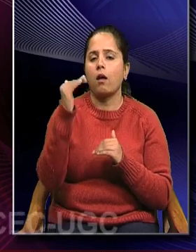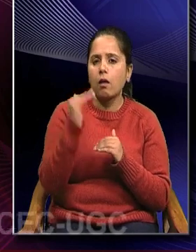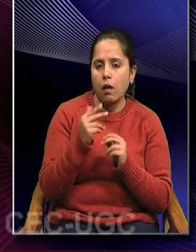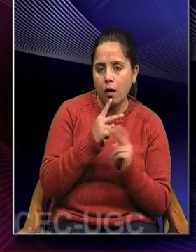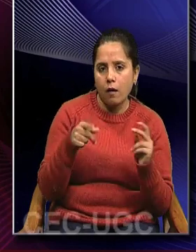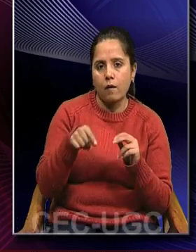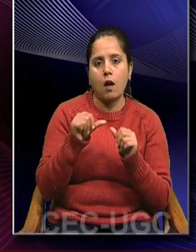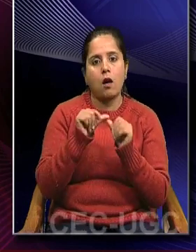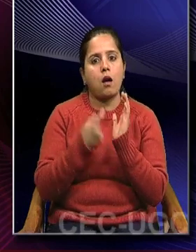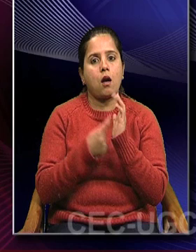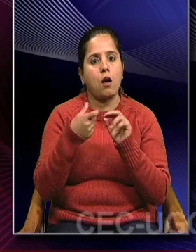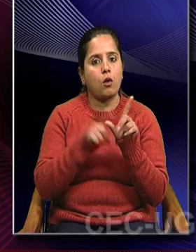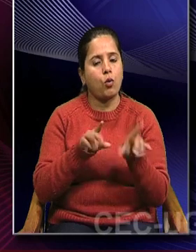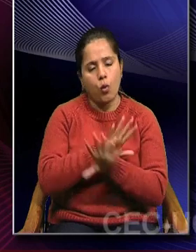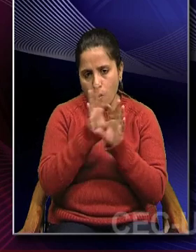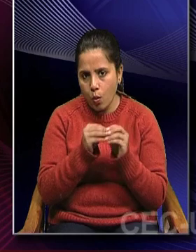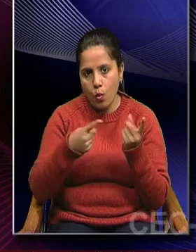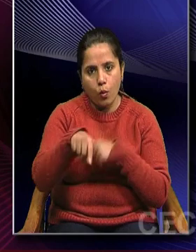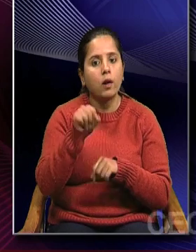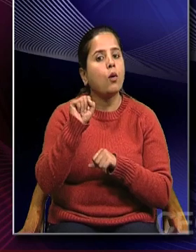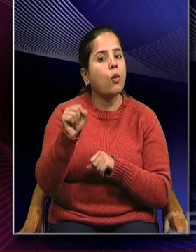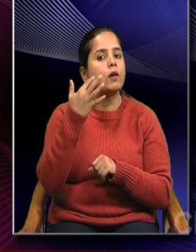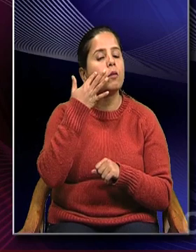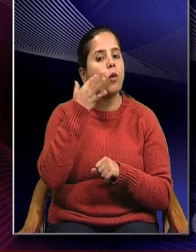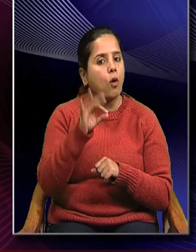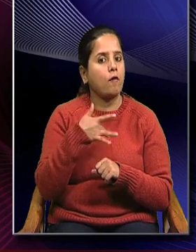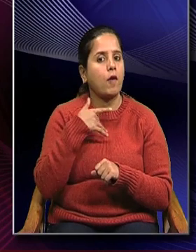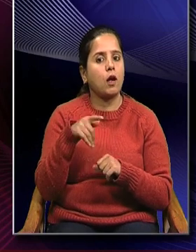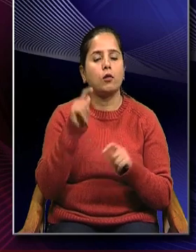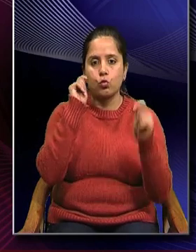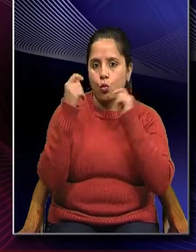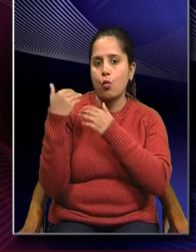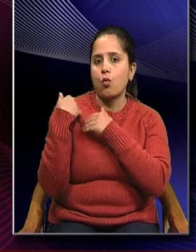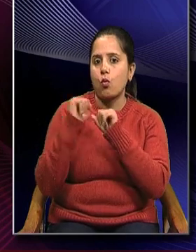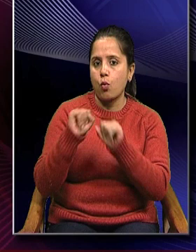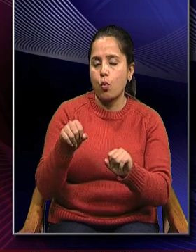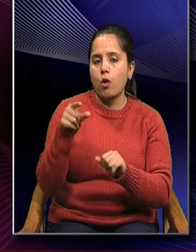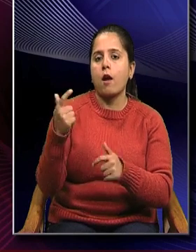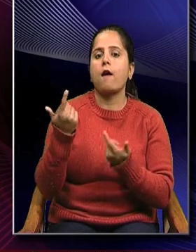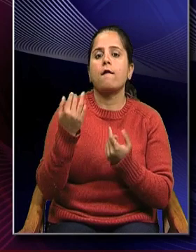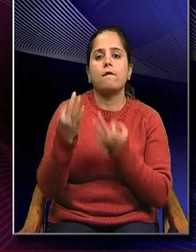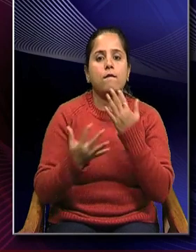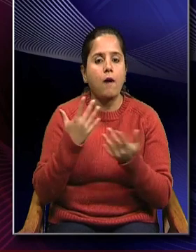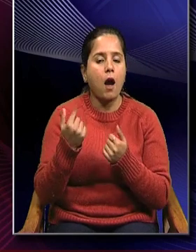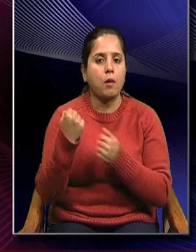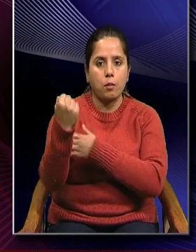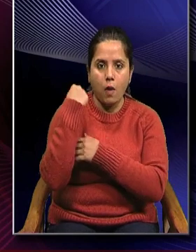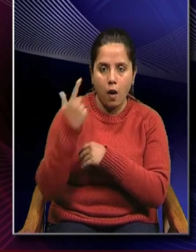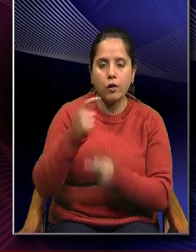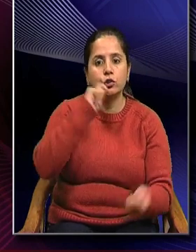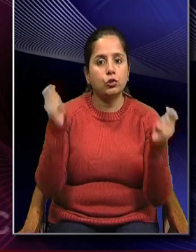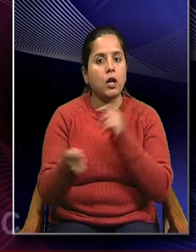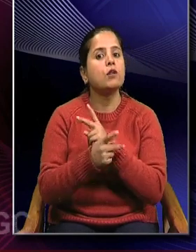artillery, all of them they played an important role in terms of firepower